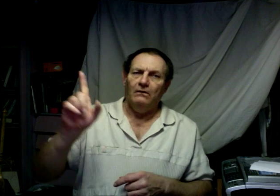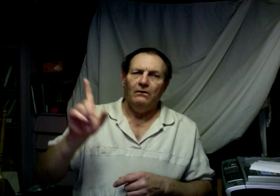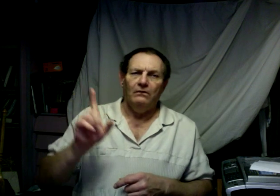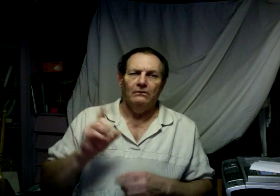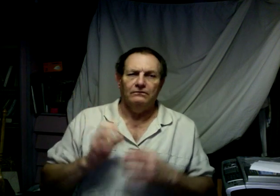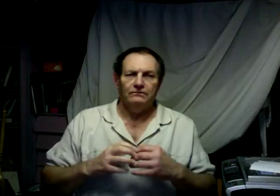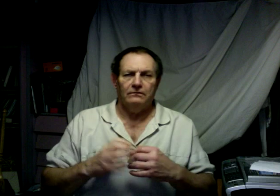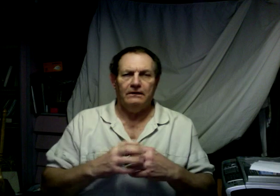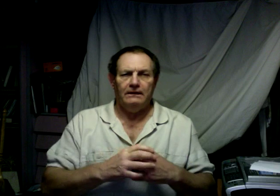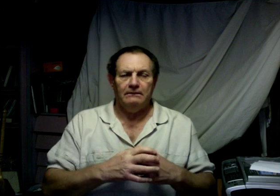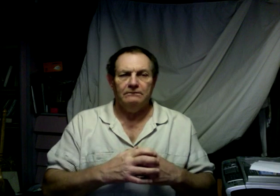"Oh, those grapes.